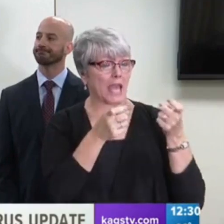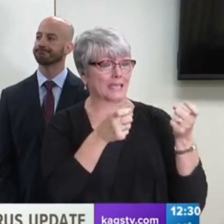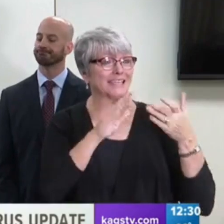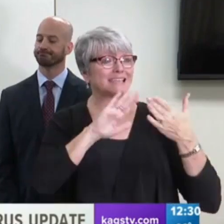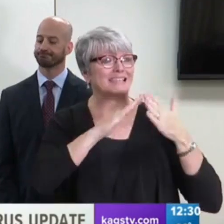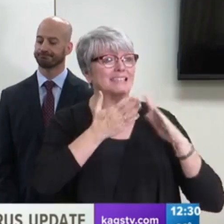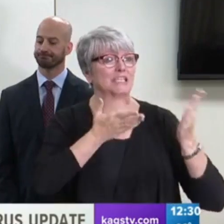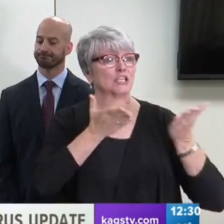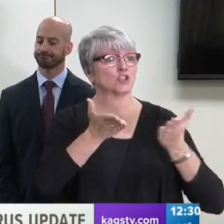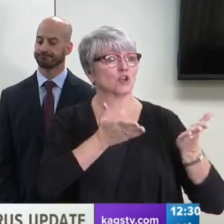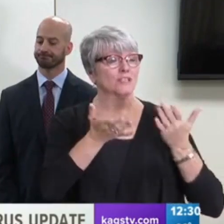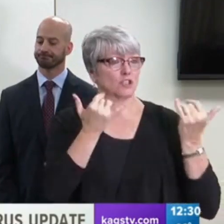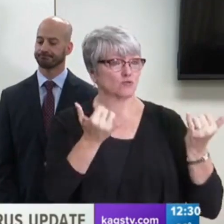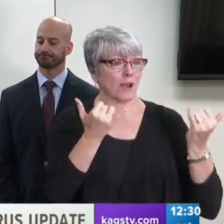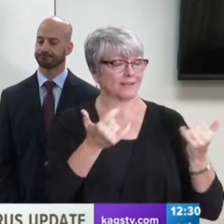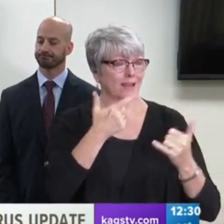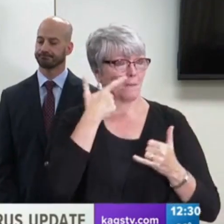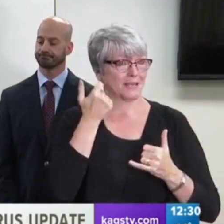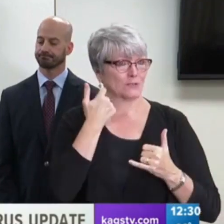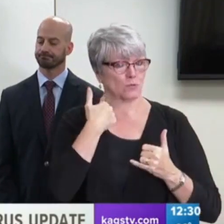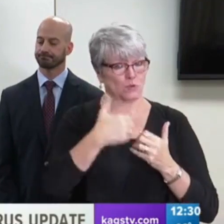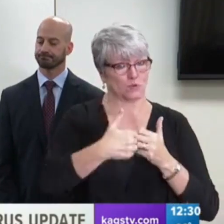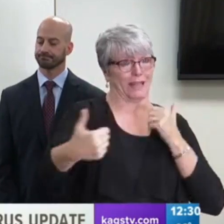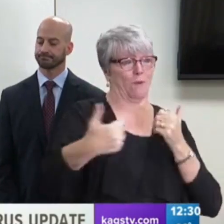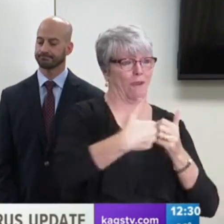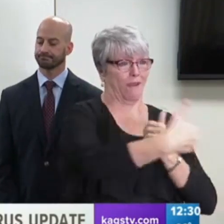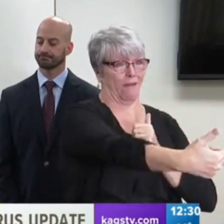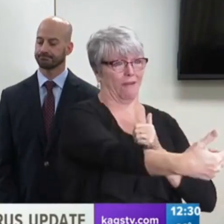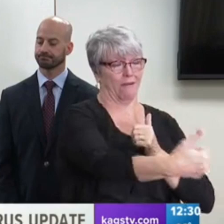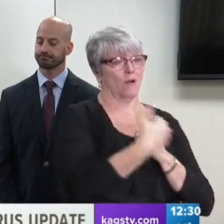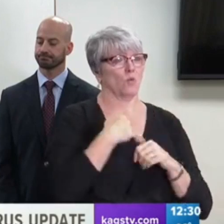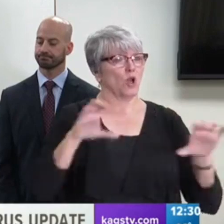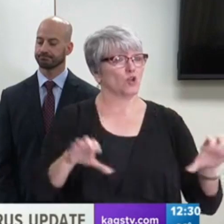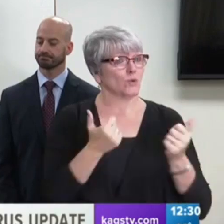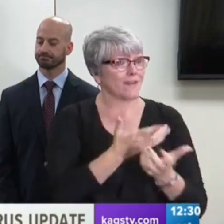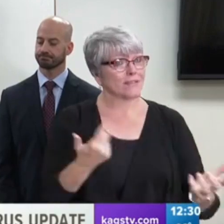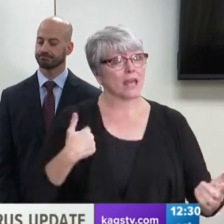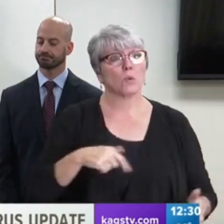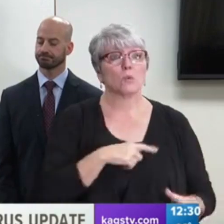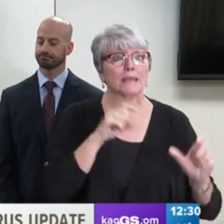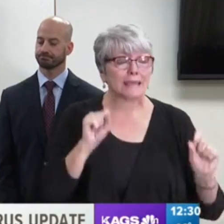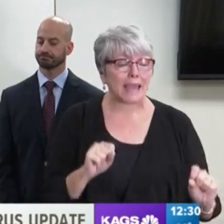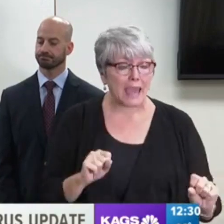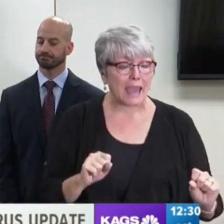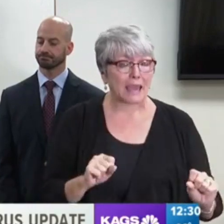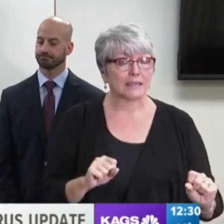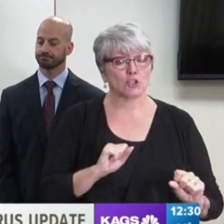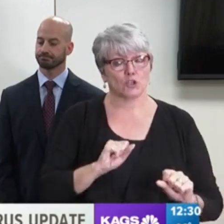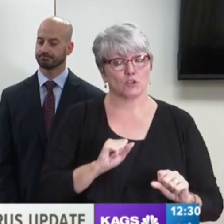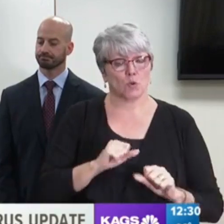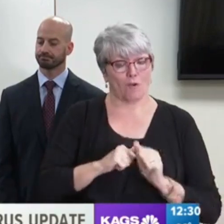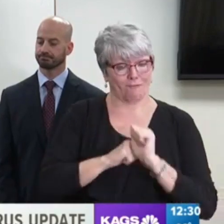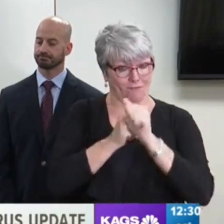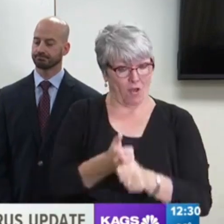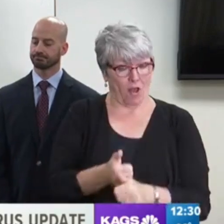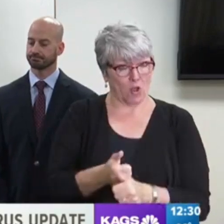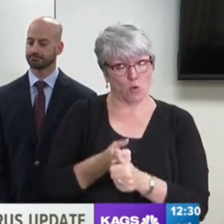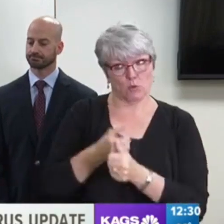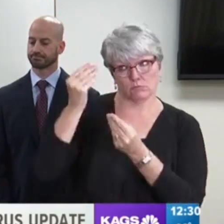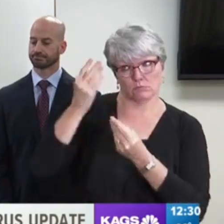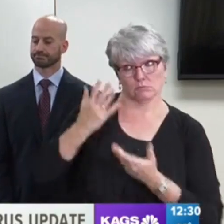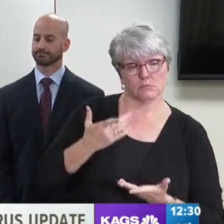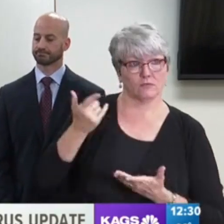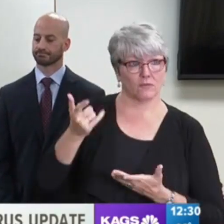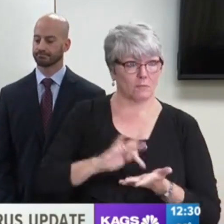city services at this time, given social distancing? We are doing everything we can to take the recommendations that we're receiving,